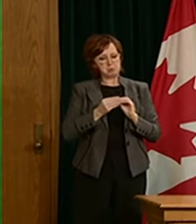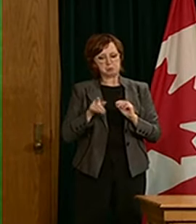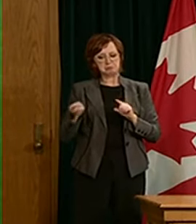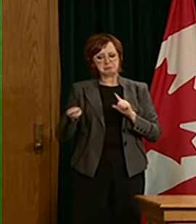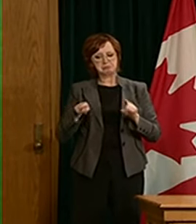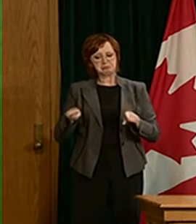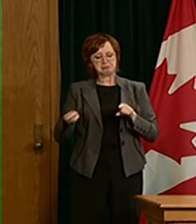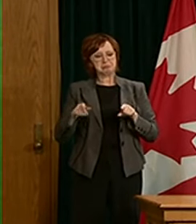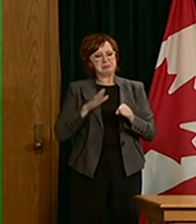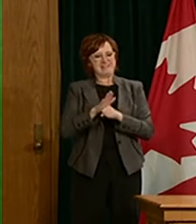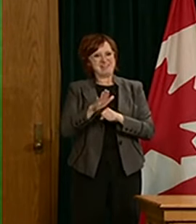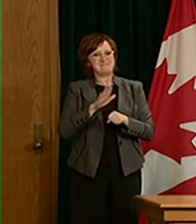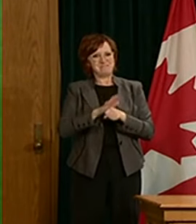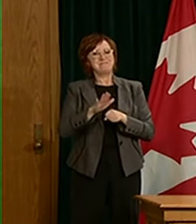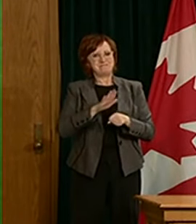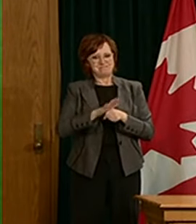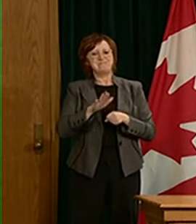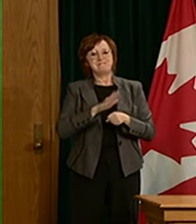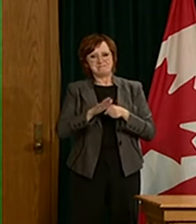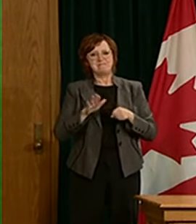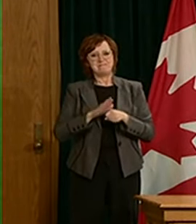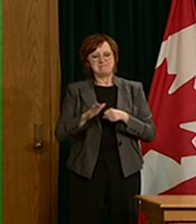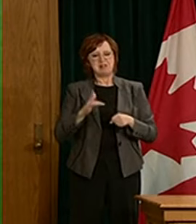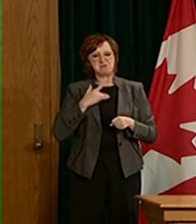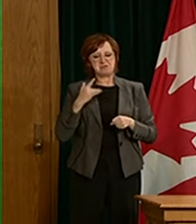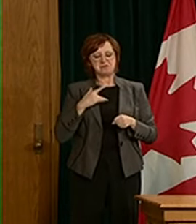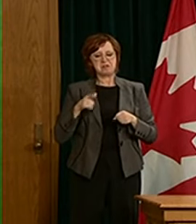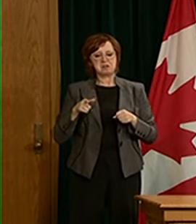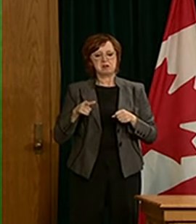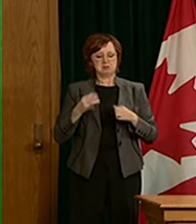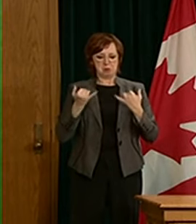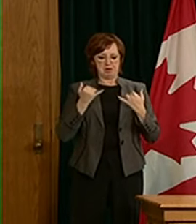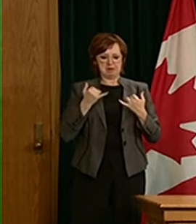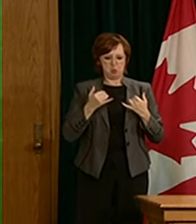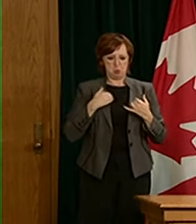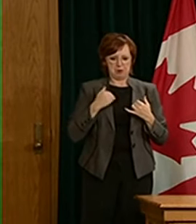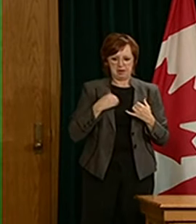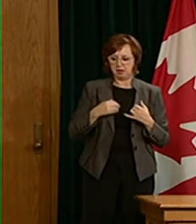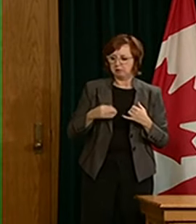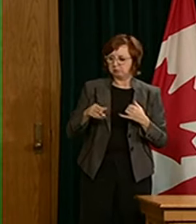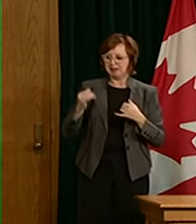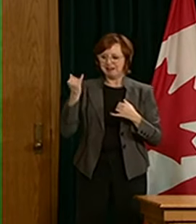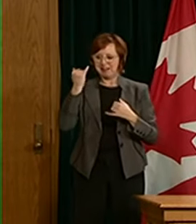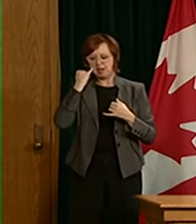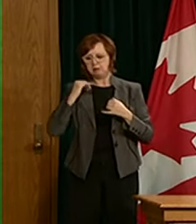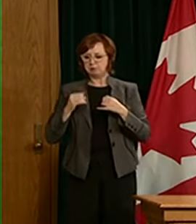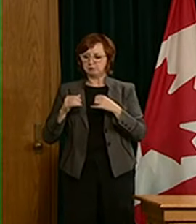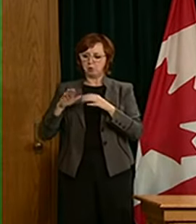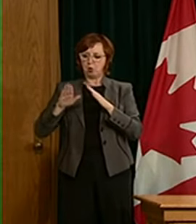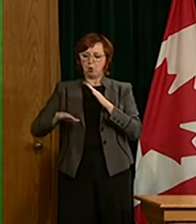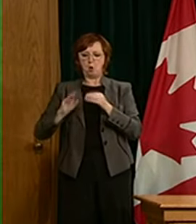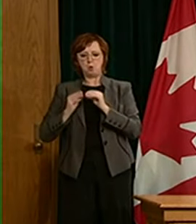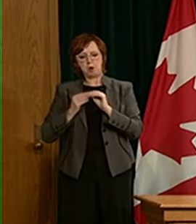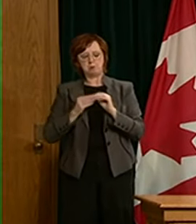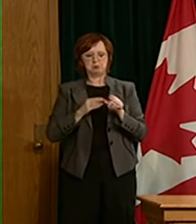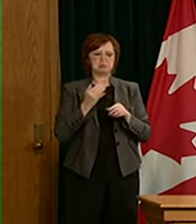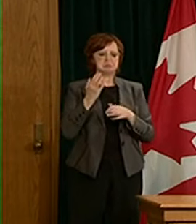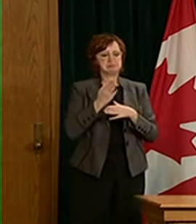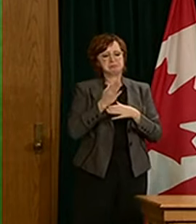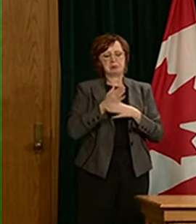able within our existing capacity to certainly meet the 2 of the scenarios that were presented. We